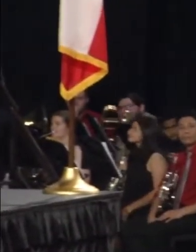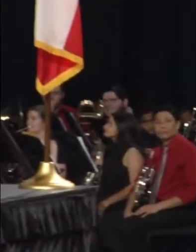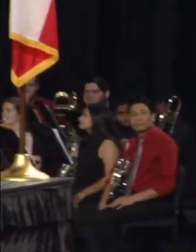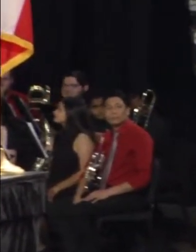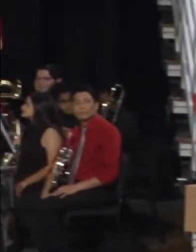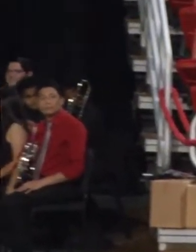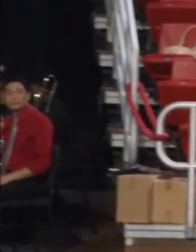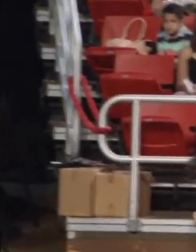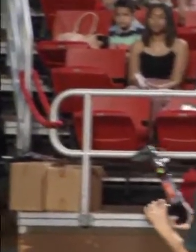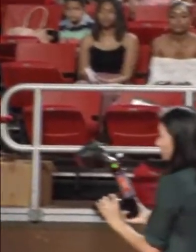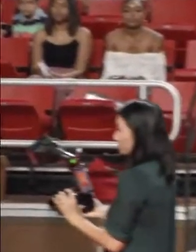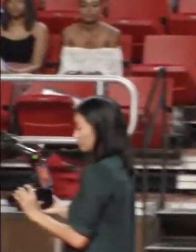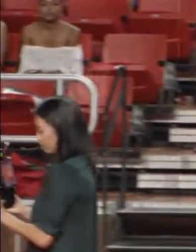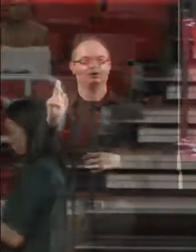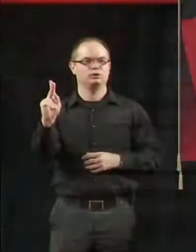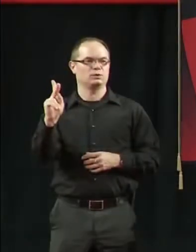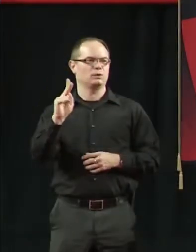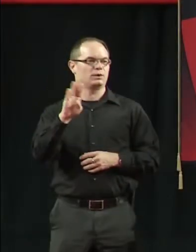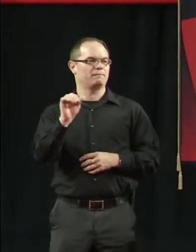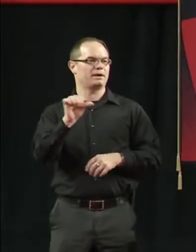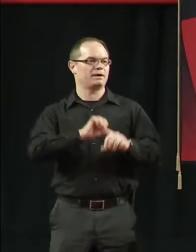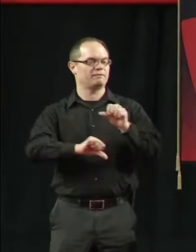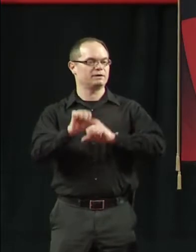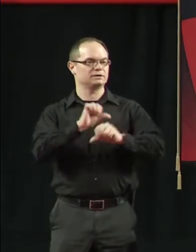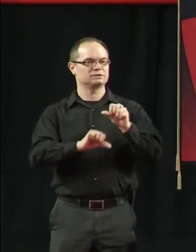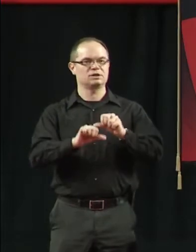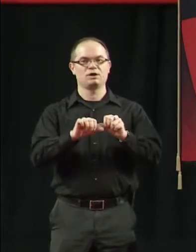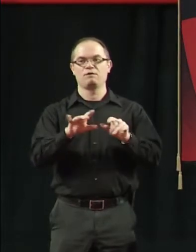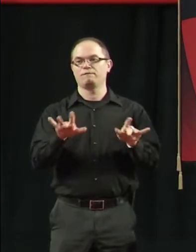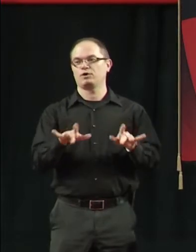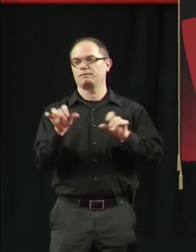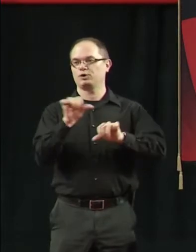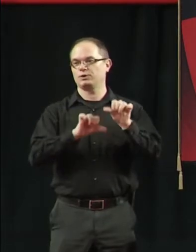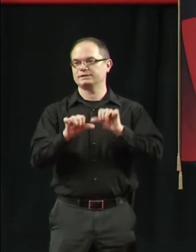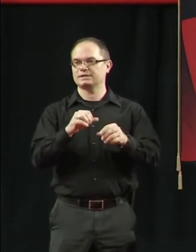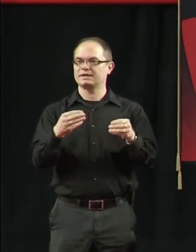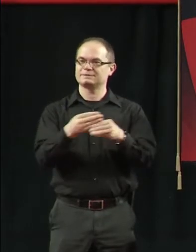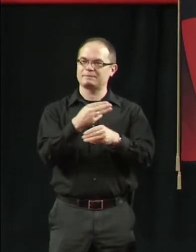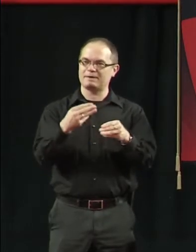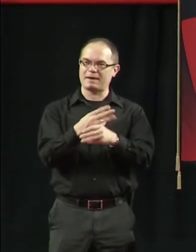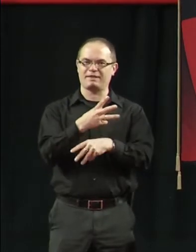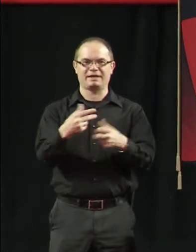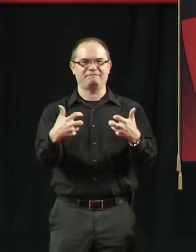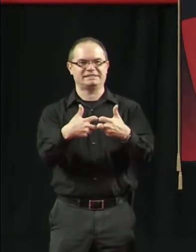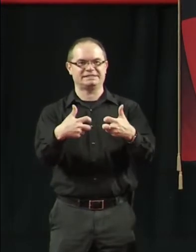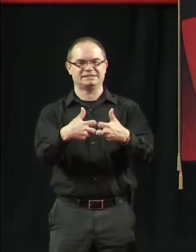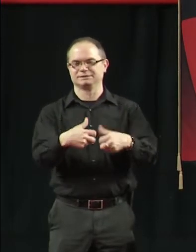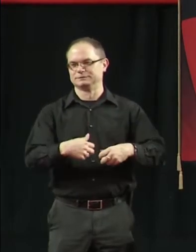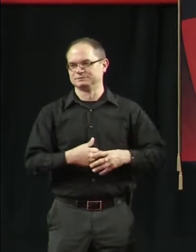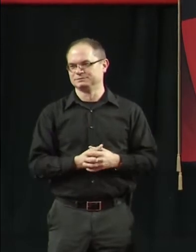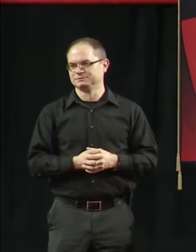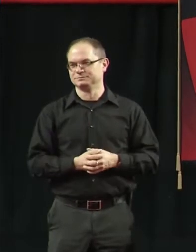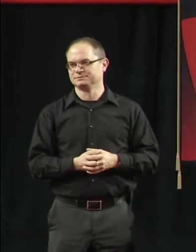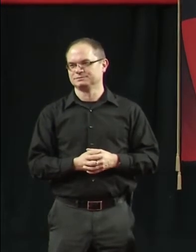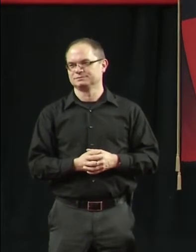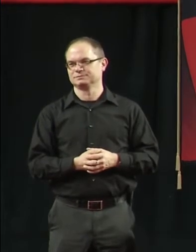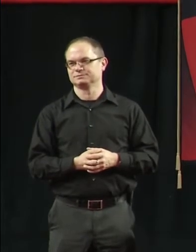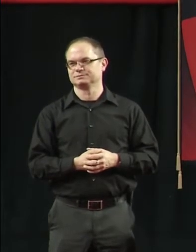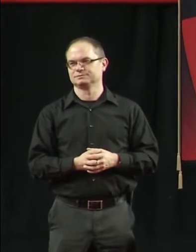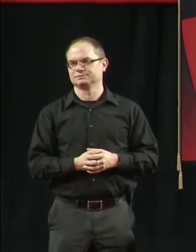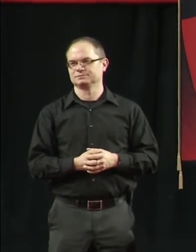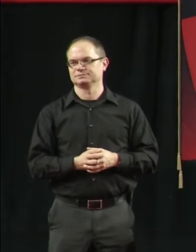Mr. Christopher York, Bachelor of Science in Computer Science, Mathematics, and Physics.